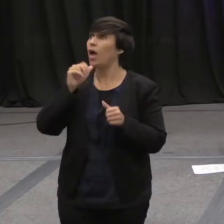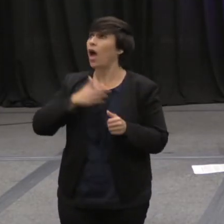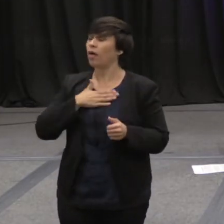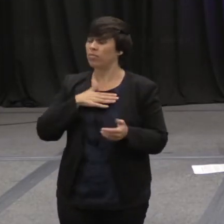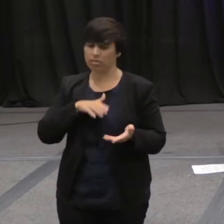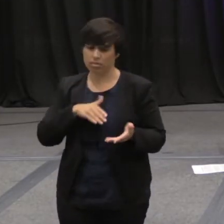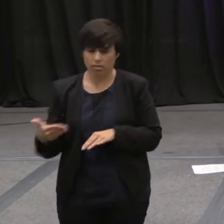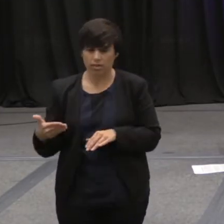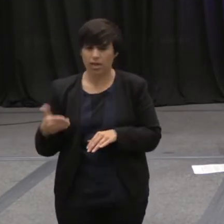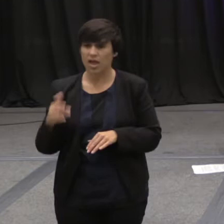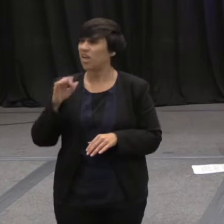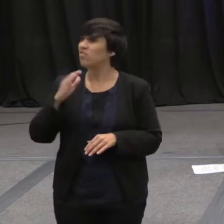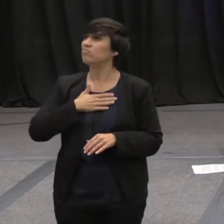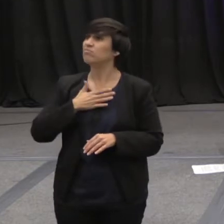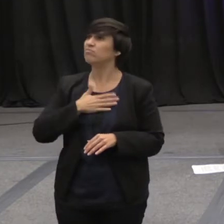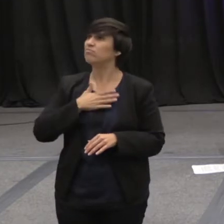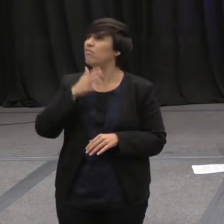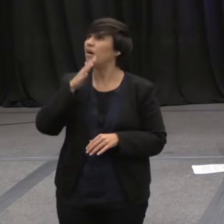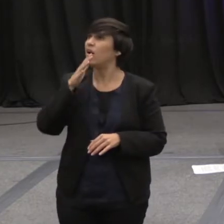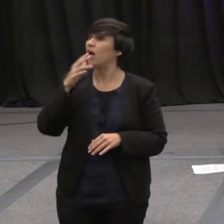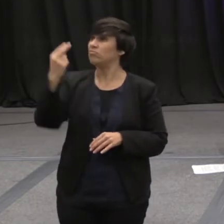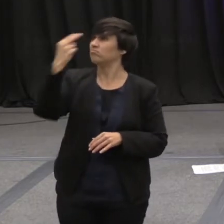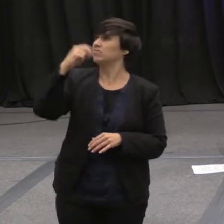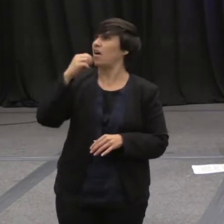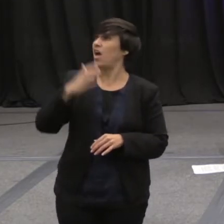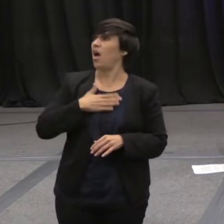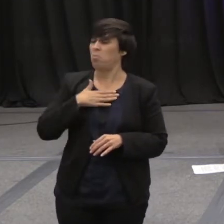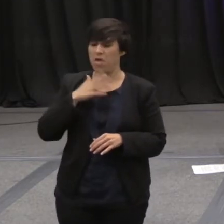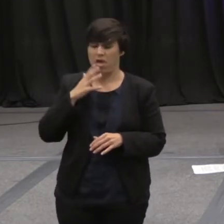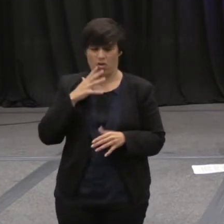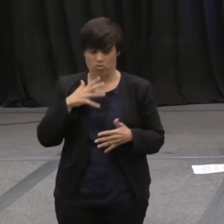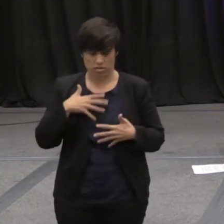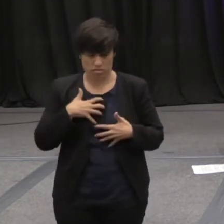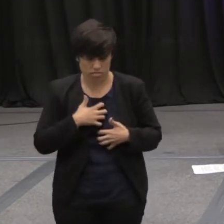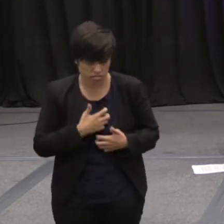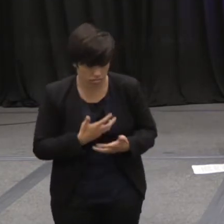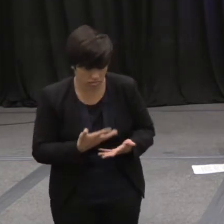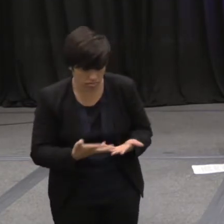mommy is not happy with me, I'm going to die. So I don't know my needs.